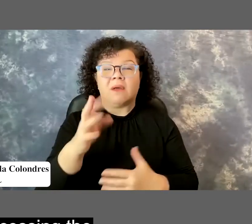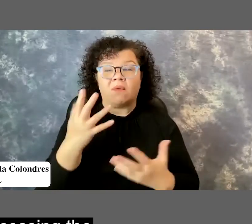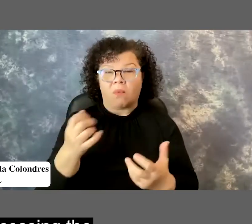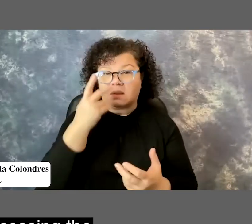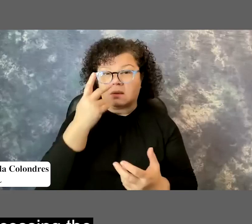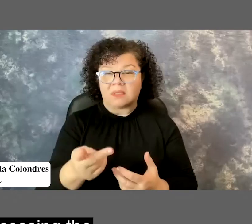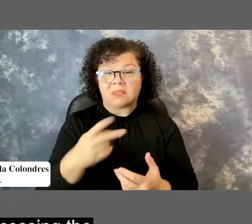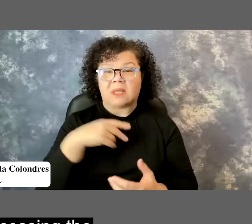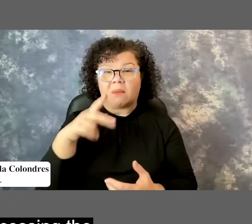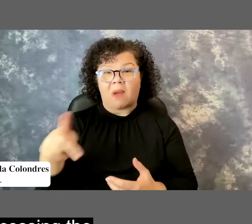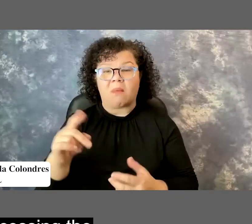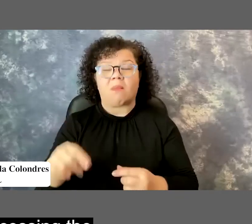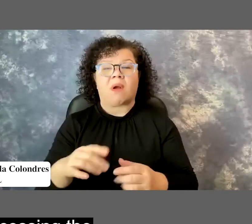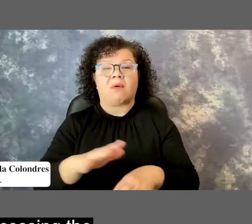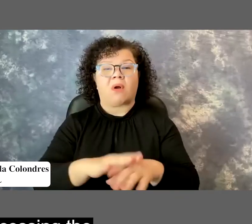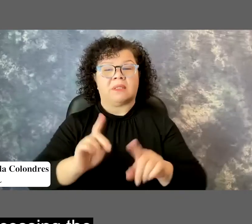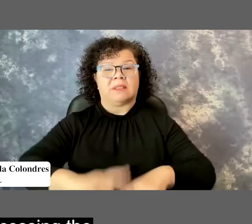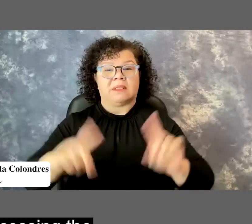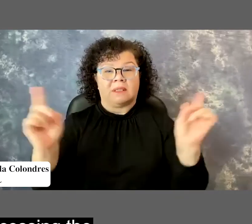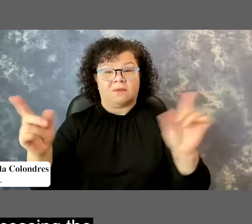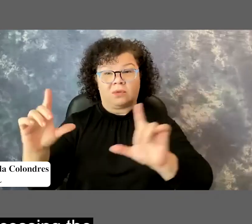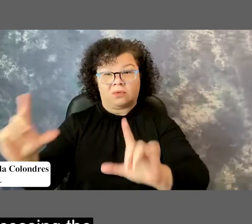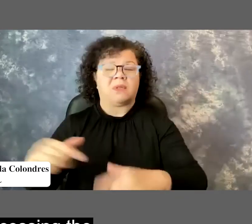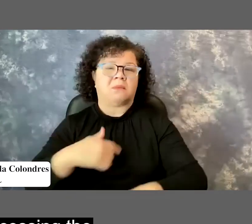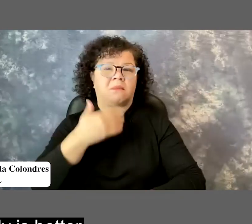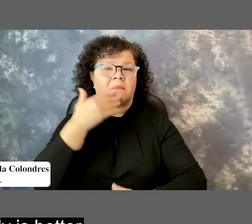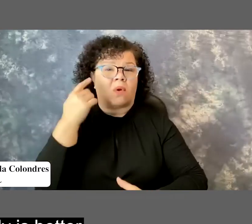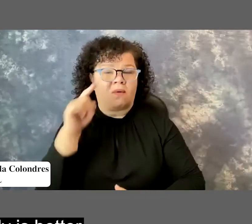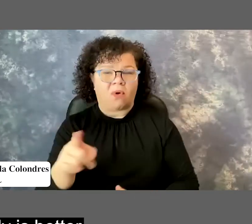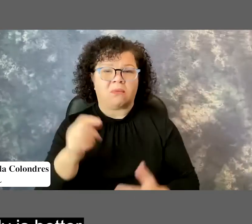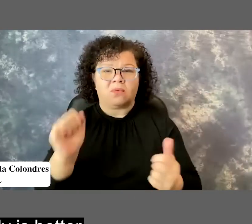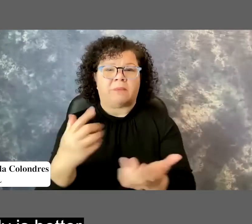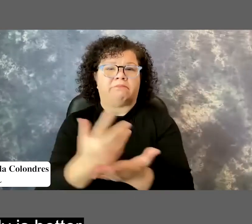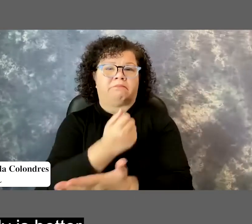PowerPoint directly is better for you.